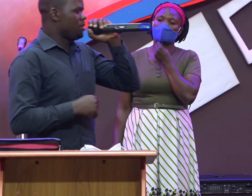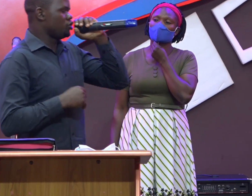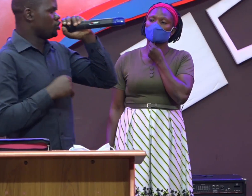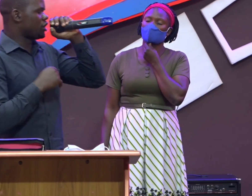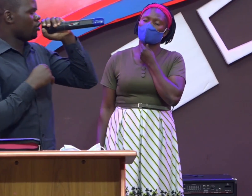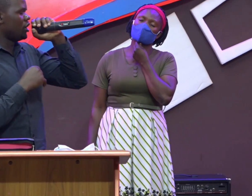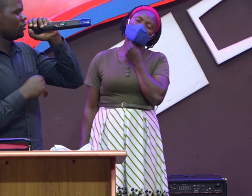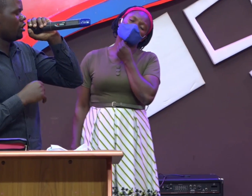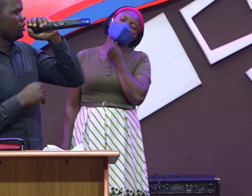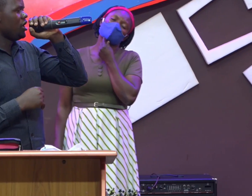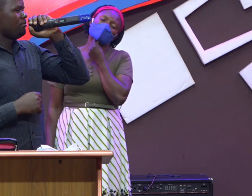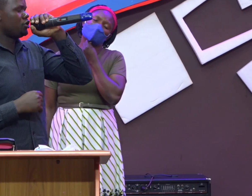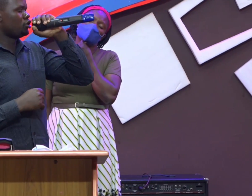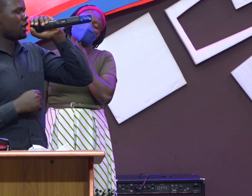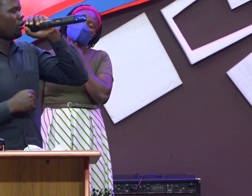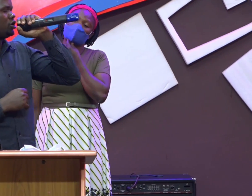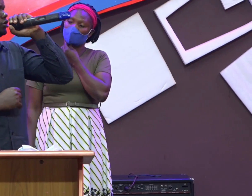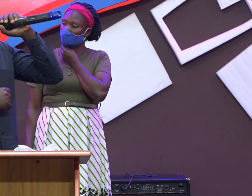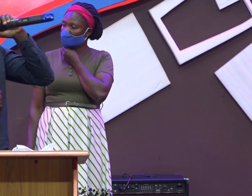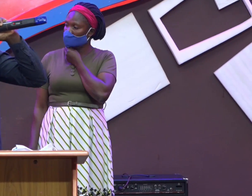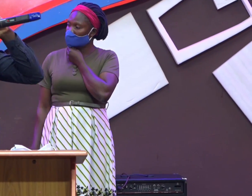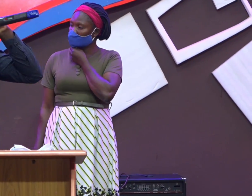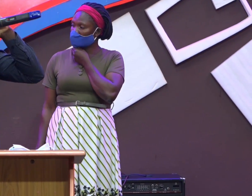Glory, may you take all the glory. May you take